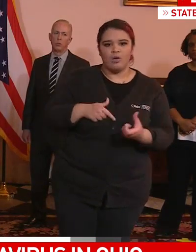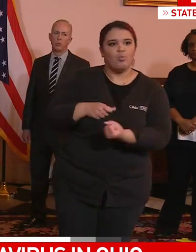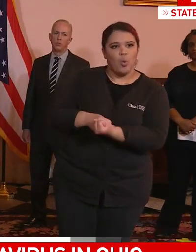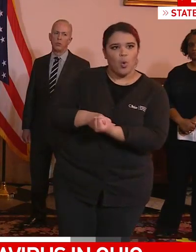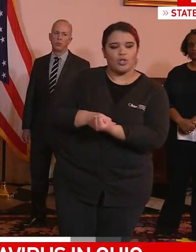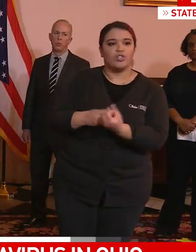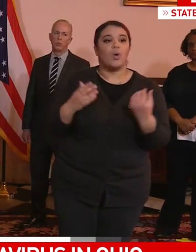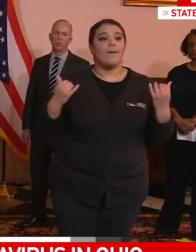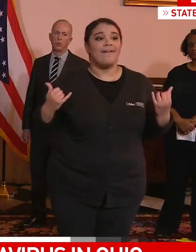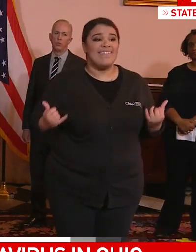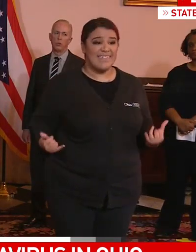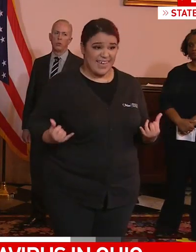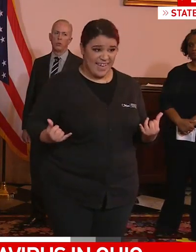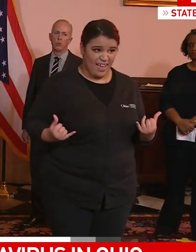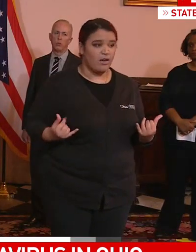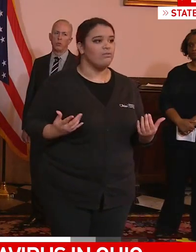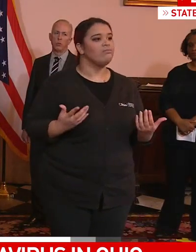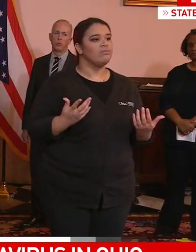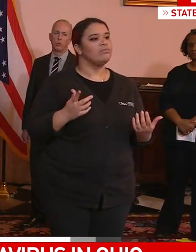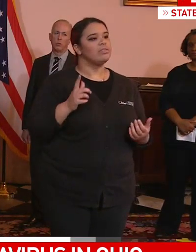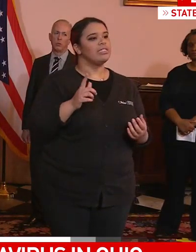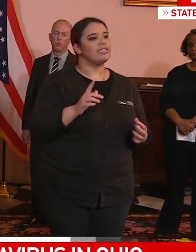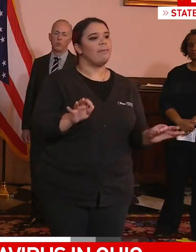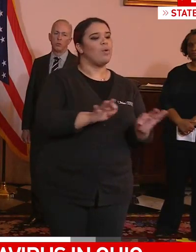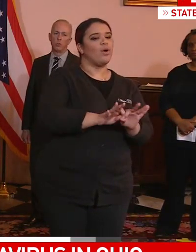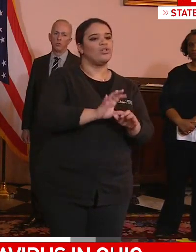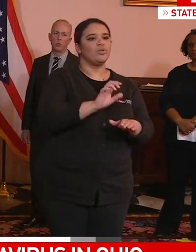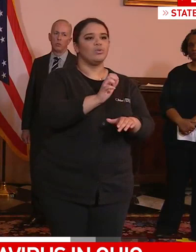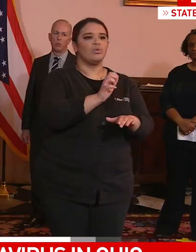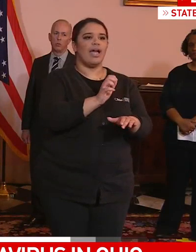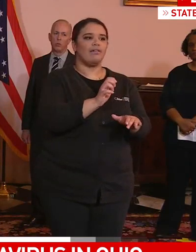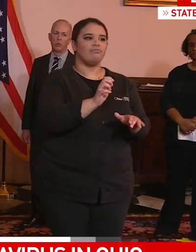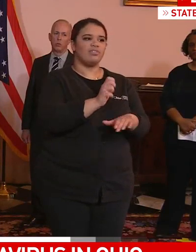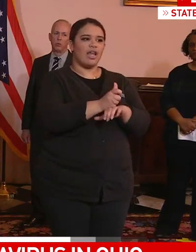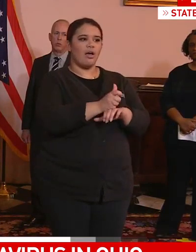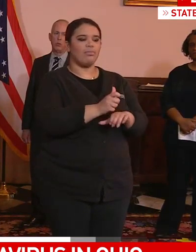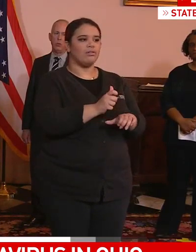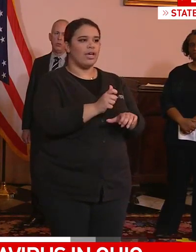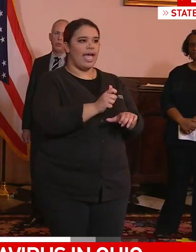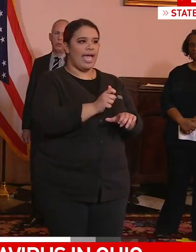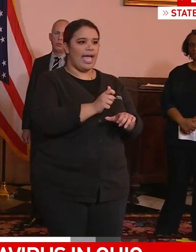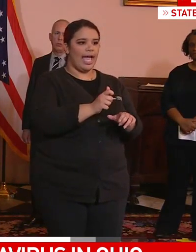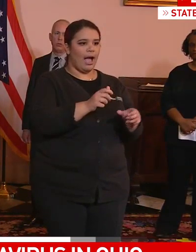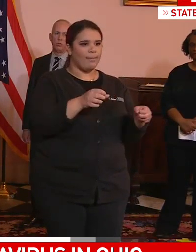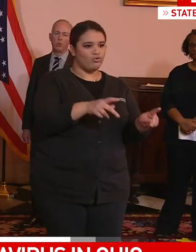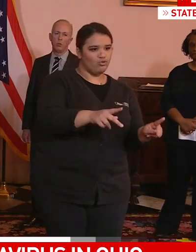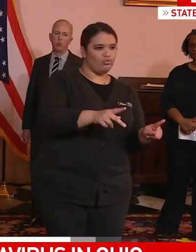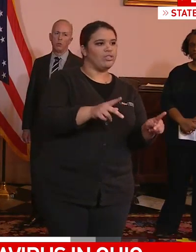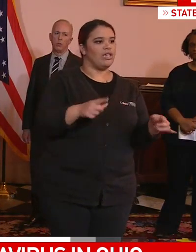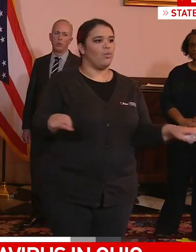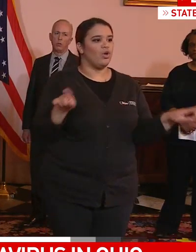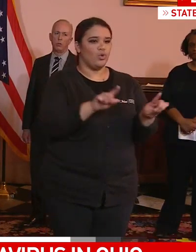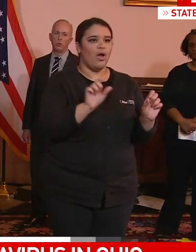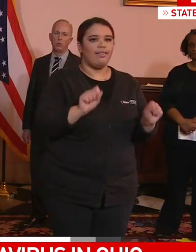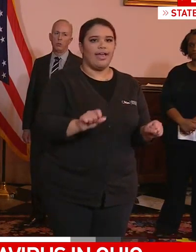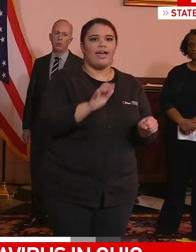opportunity to vote. And either through the state legislature or through the courts, I'm confident that will happen.